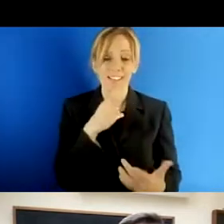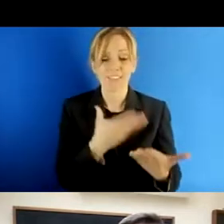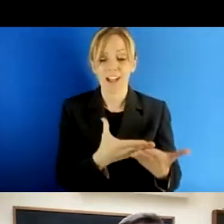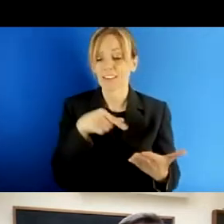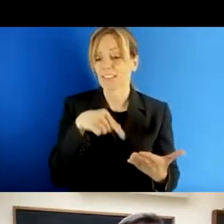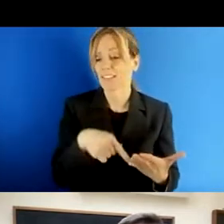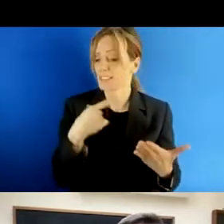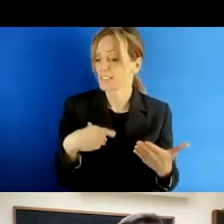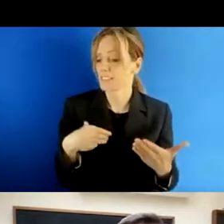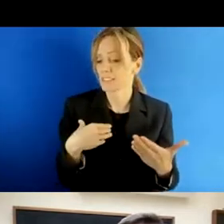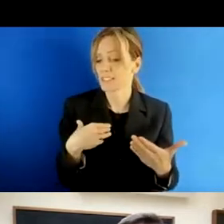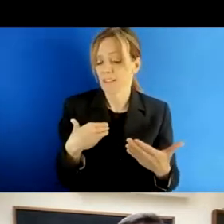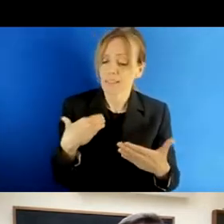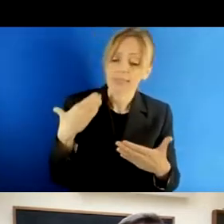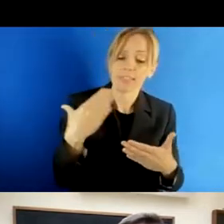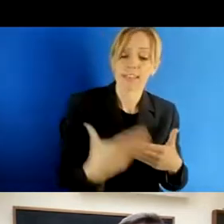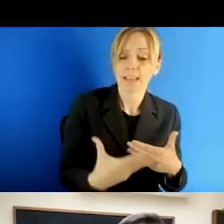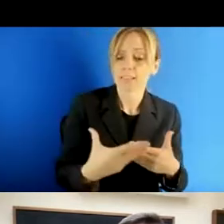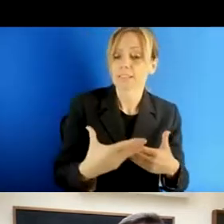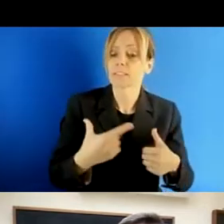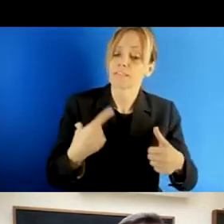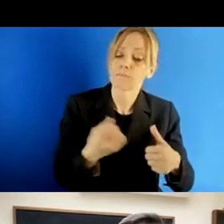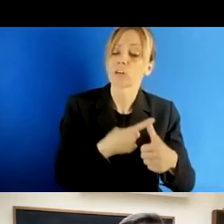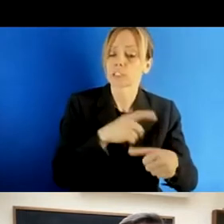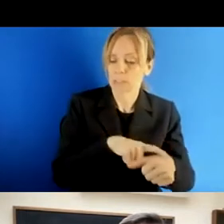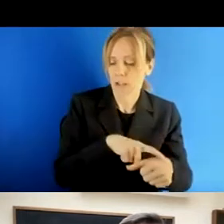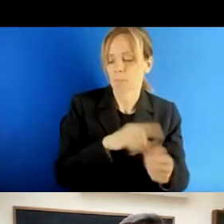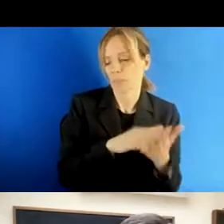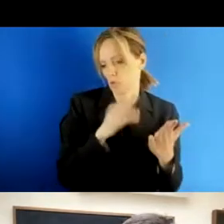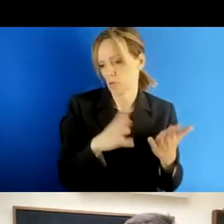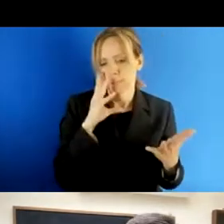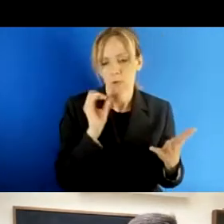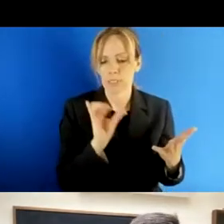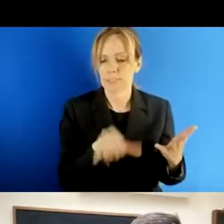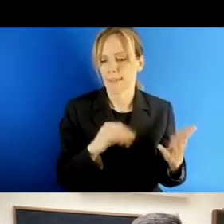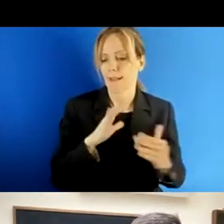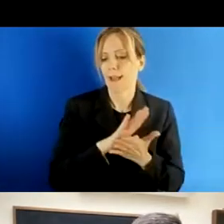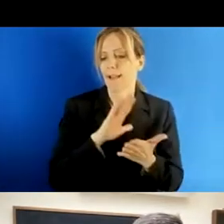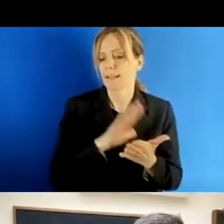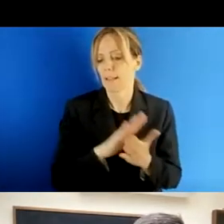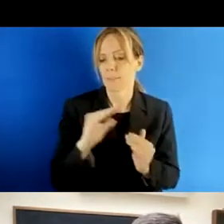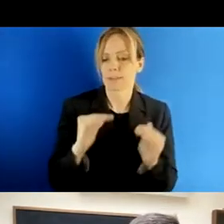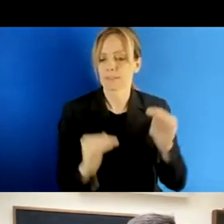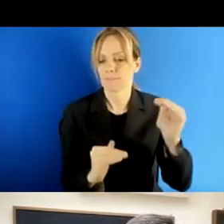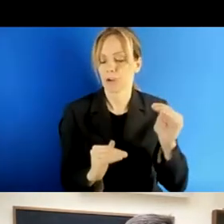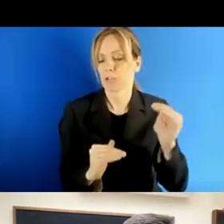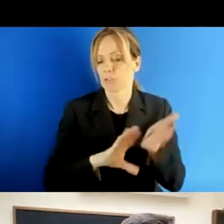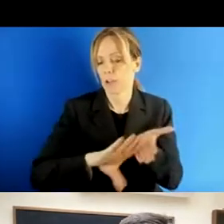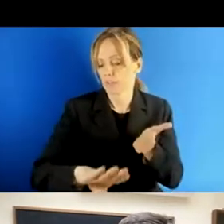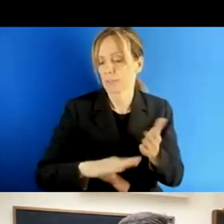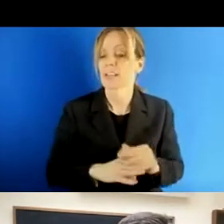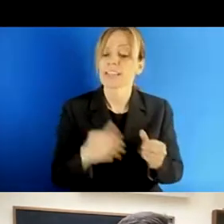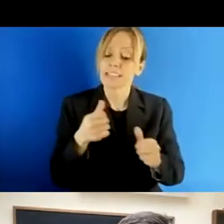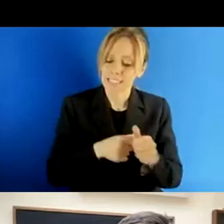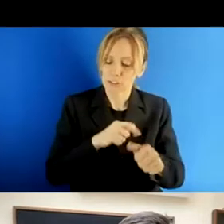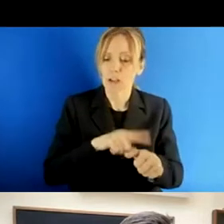time this student has experienced this academic disenfranchisement. Each time it is stressful, and